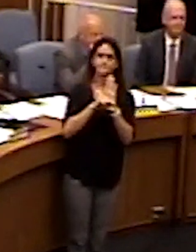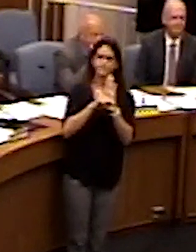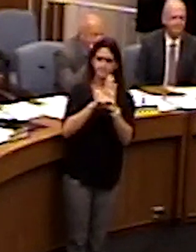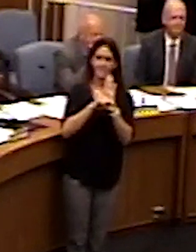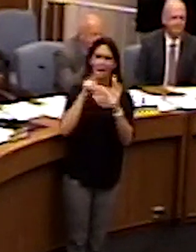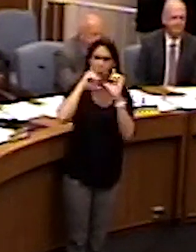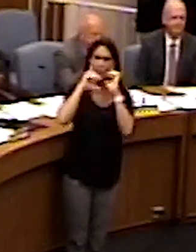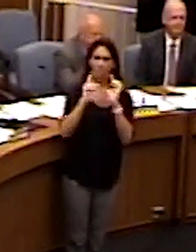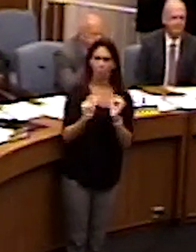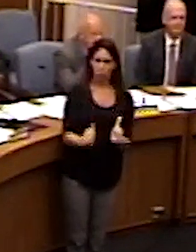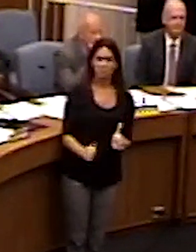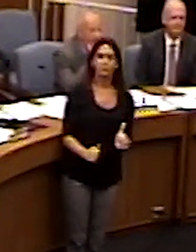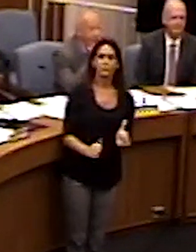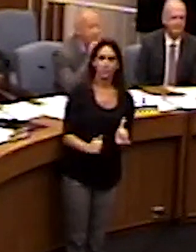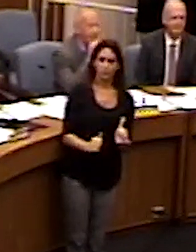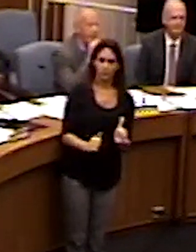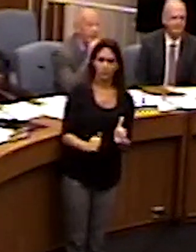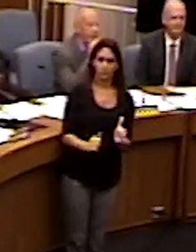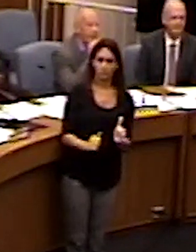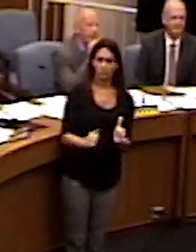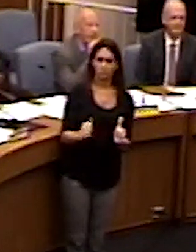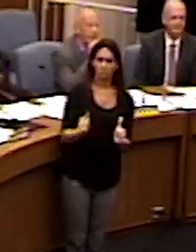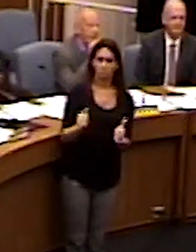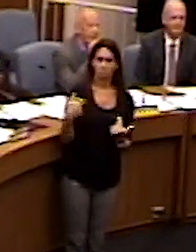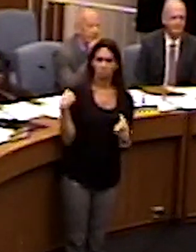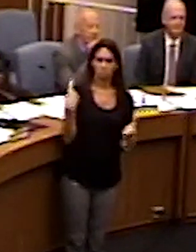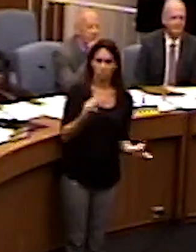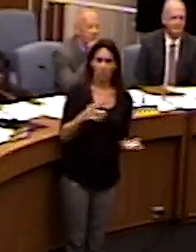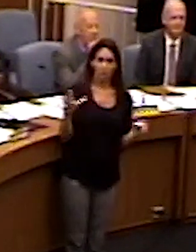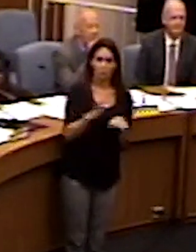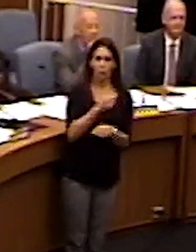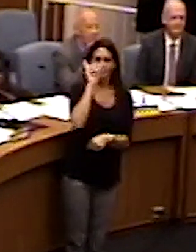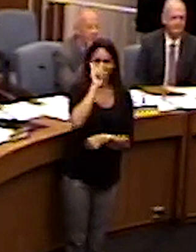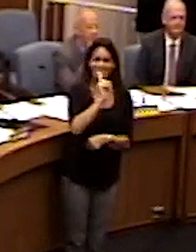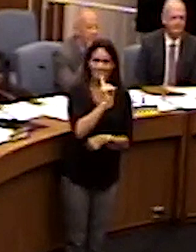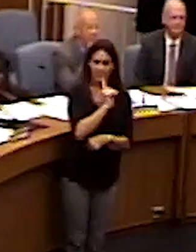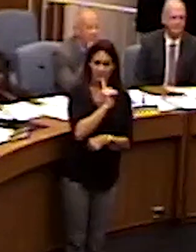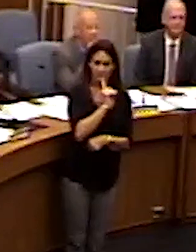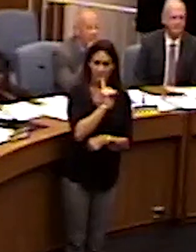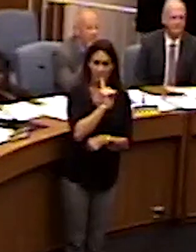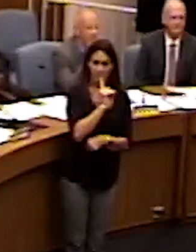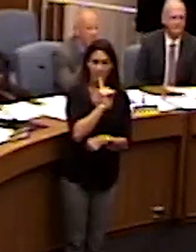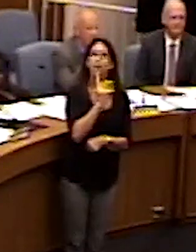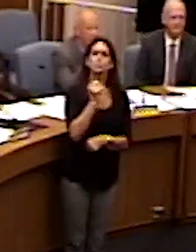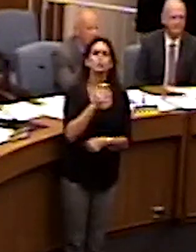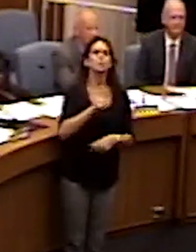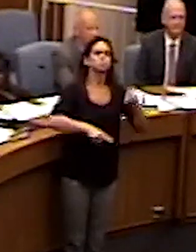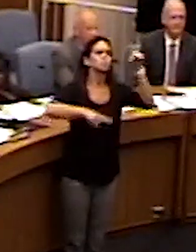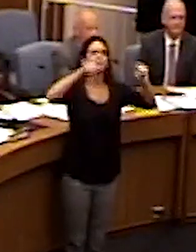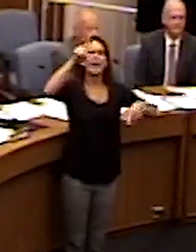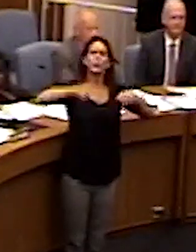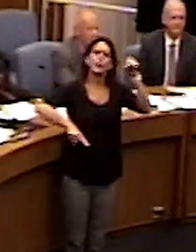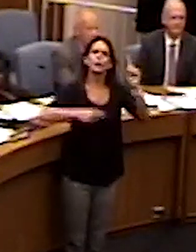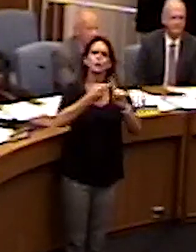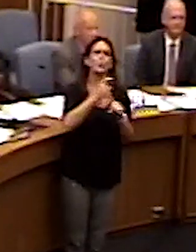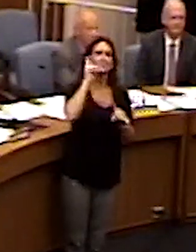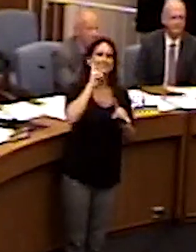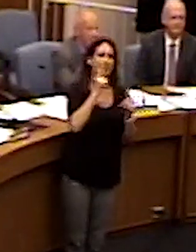hearing. And over time, I became deaf. A lot of variation on a deaf